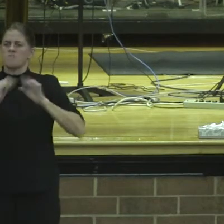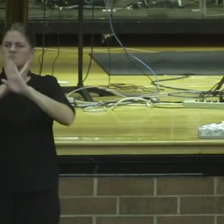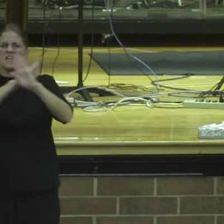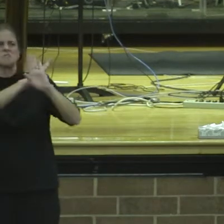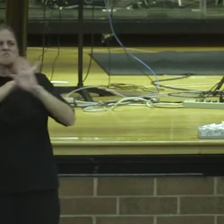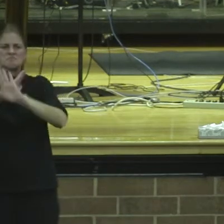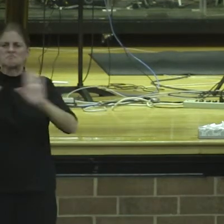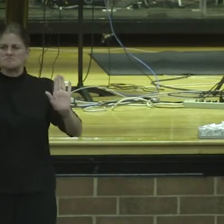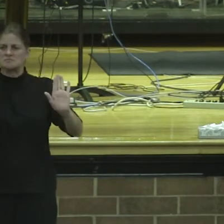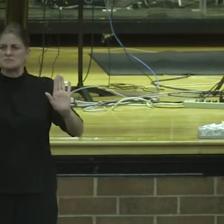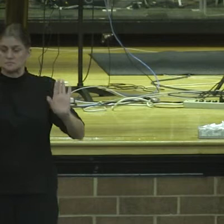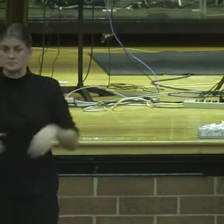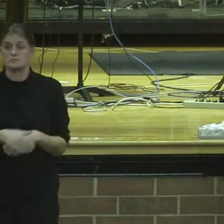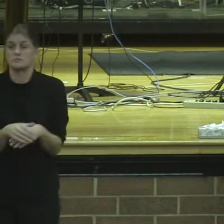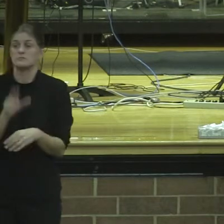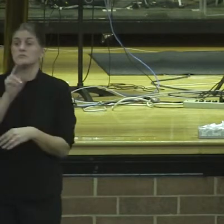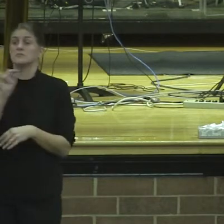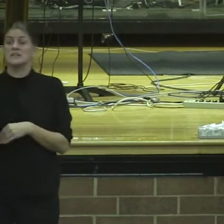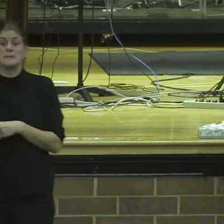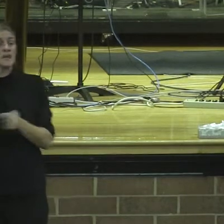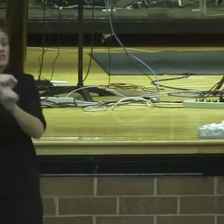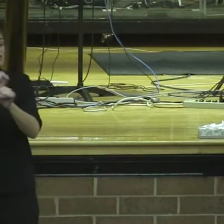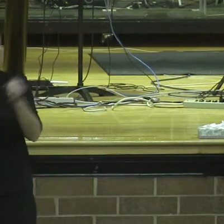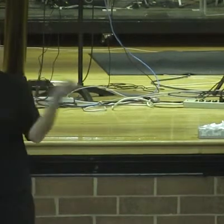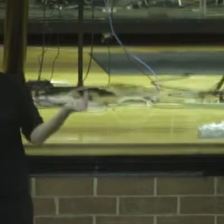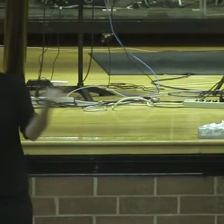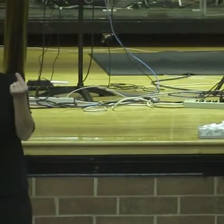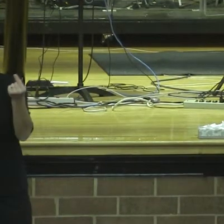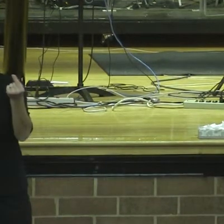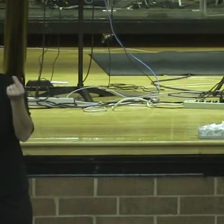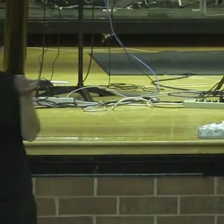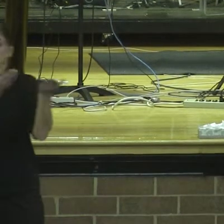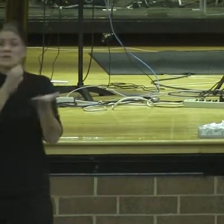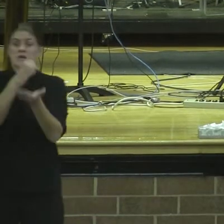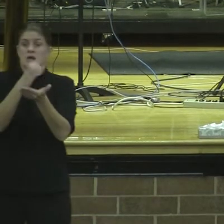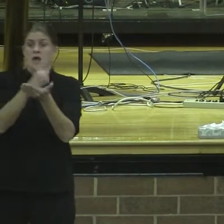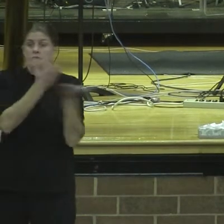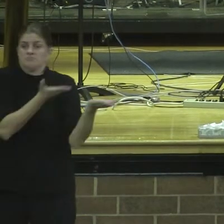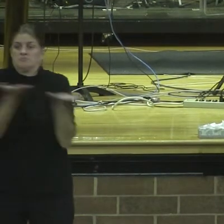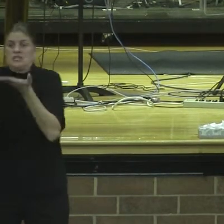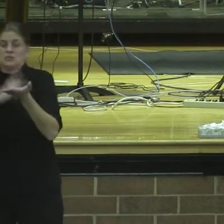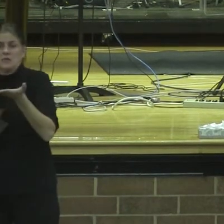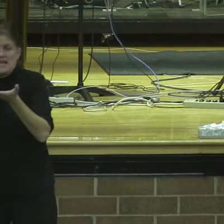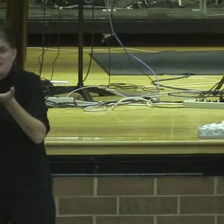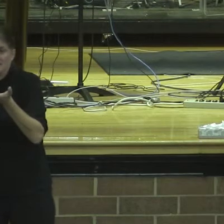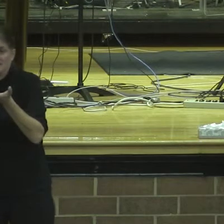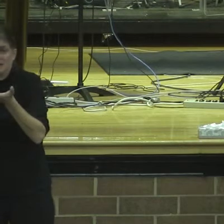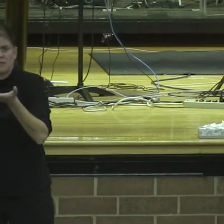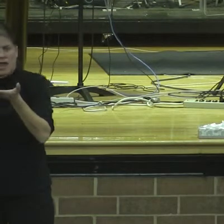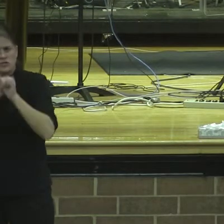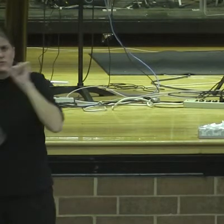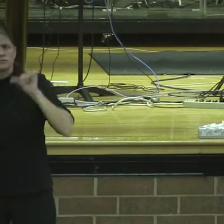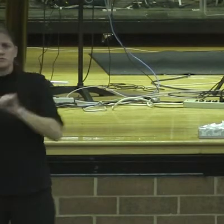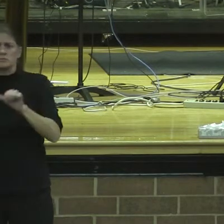So Nehemiah's job was a cupbearer. It was a high-ranking position in the king, but I don't think people were chafing